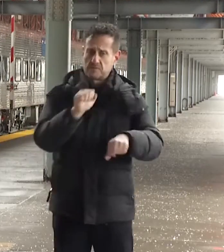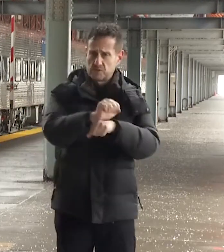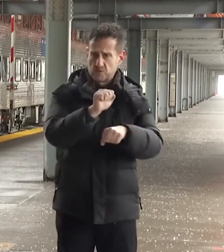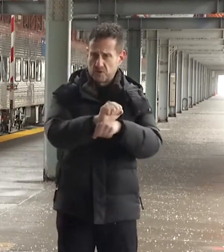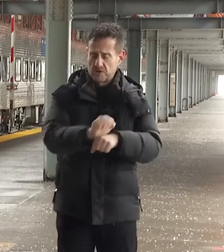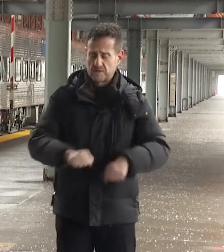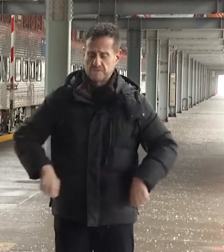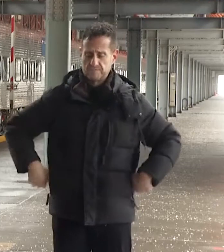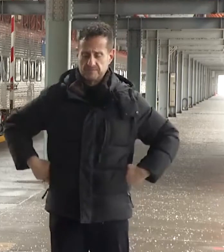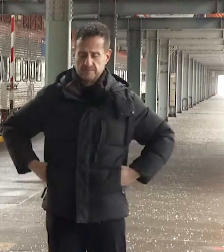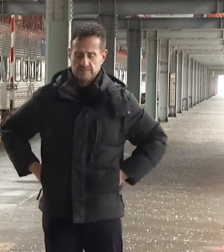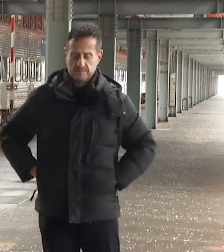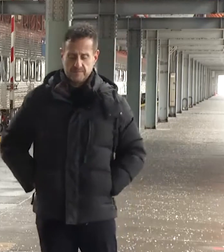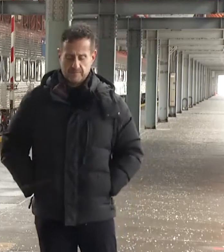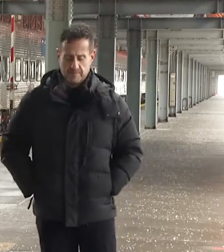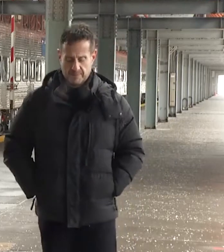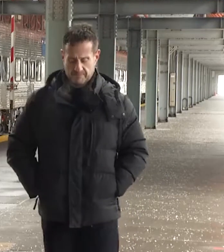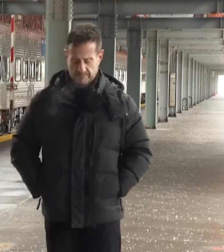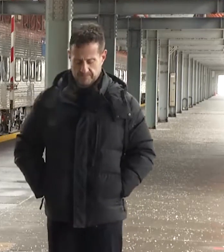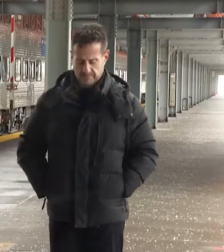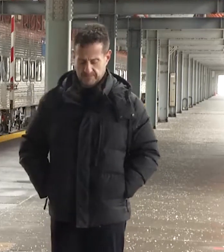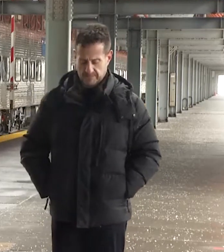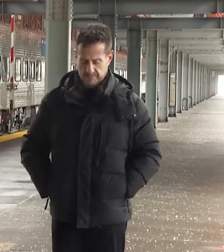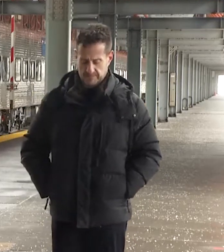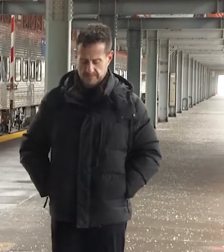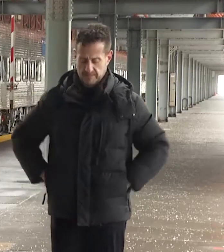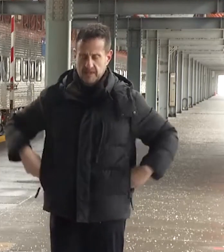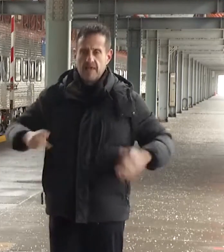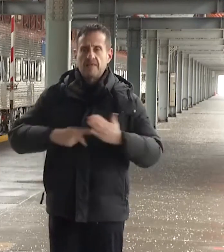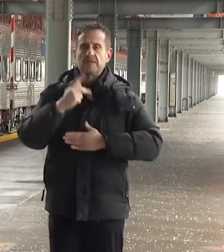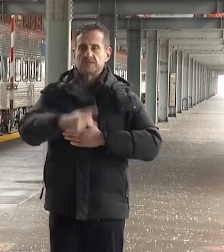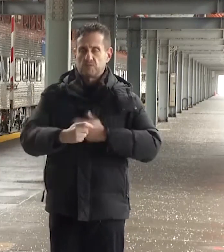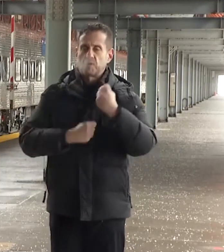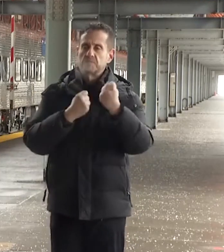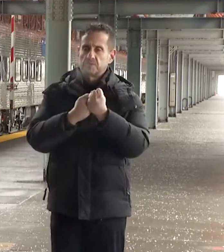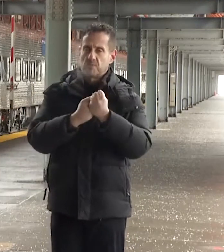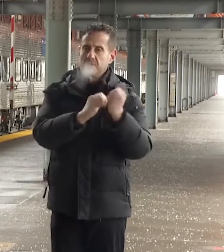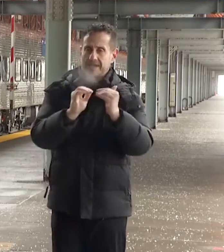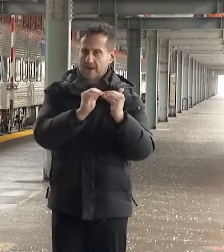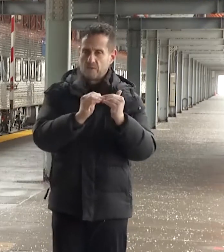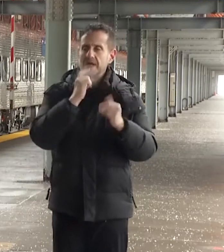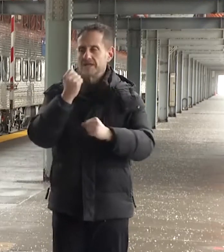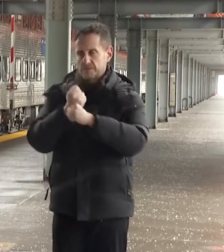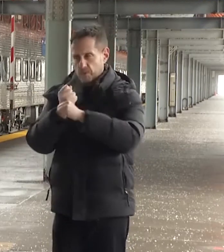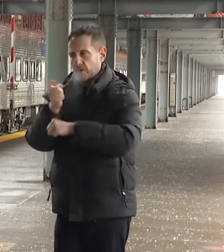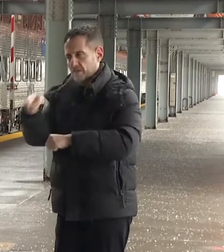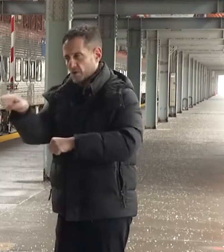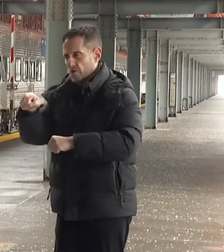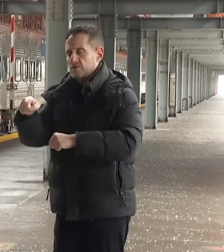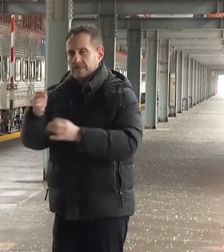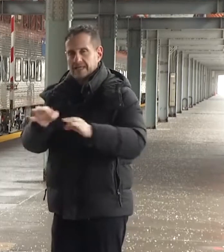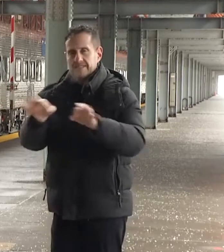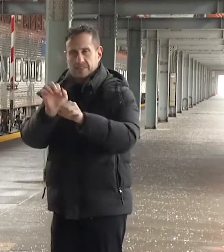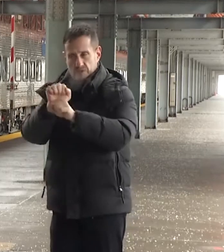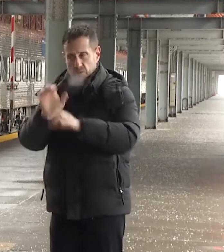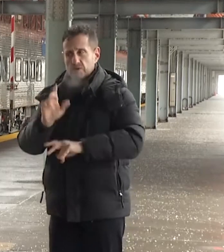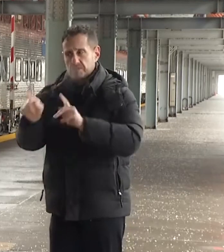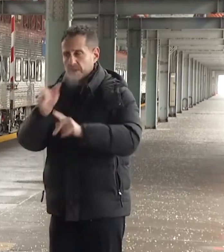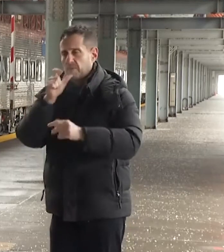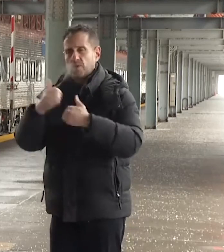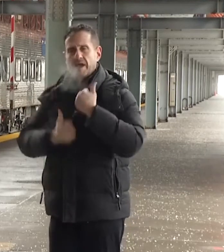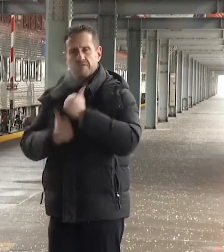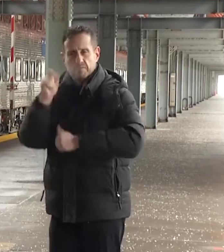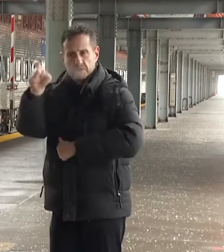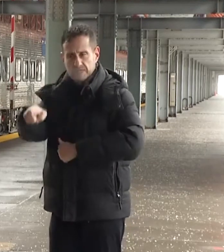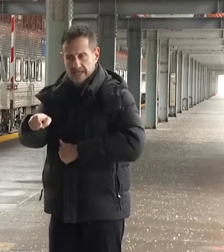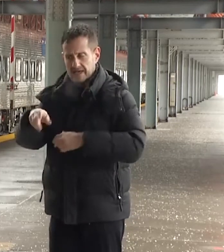With this effort, we are promoting transit equity and supporting those essential workers and those most in need,